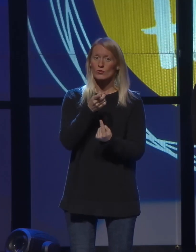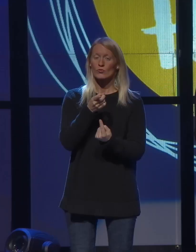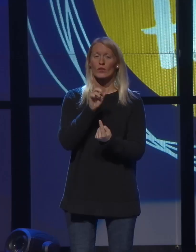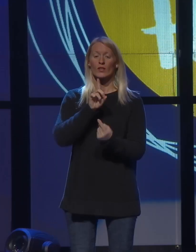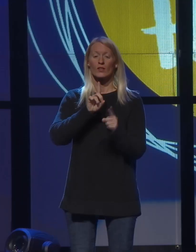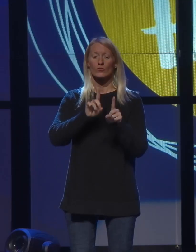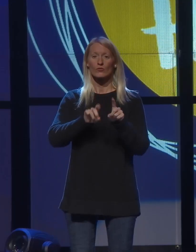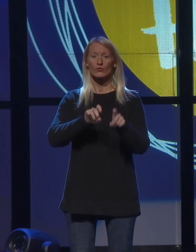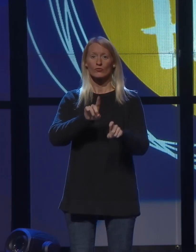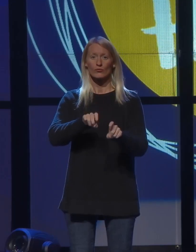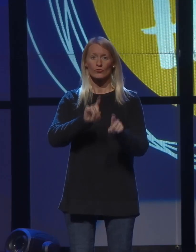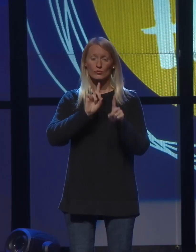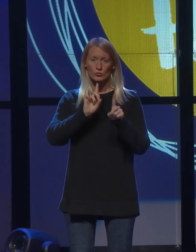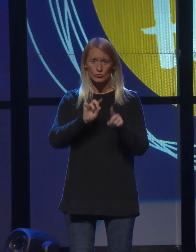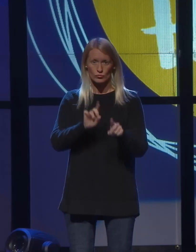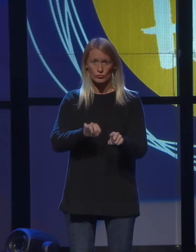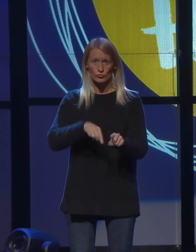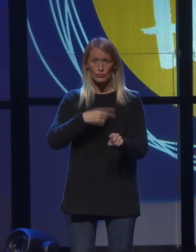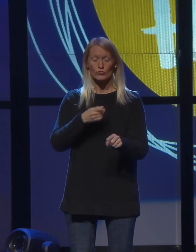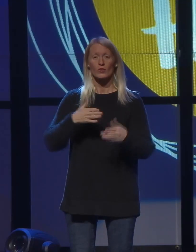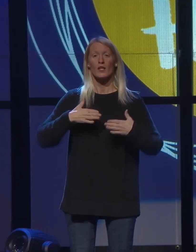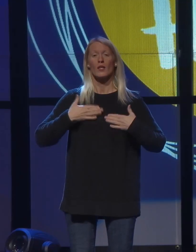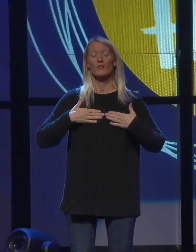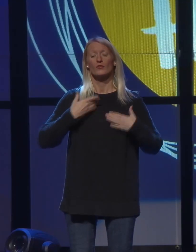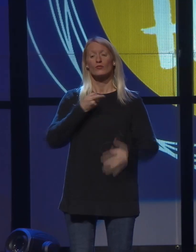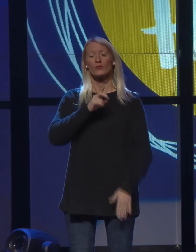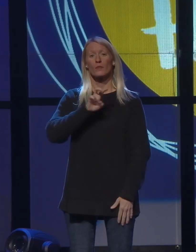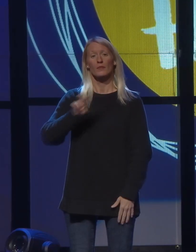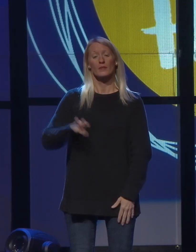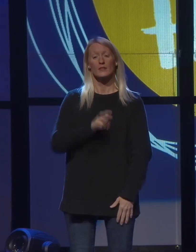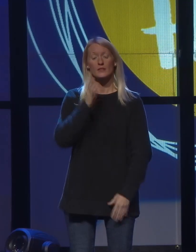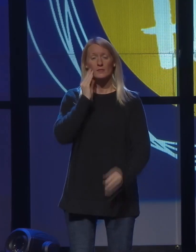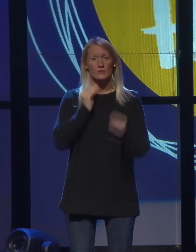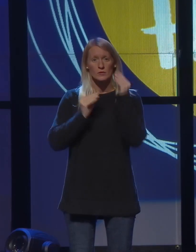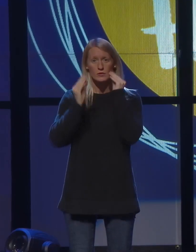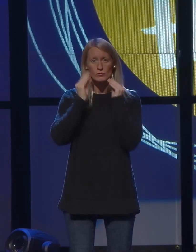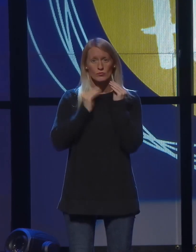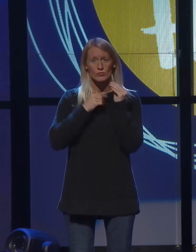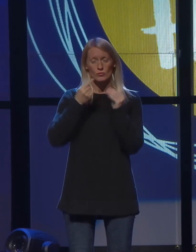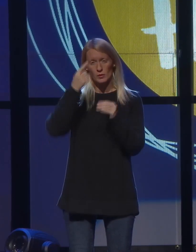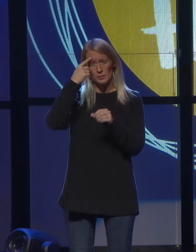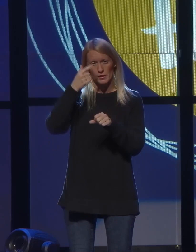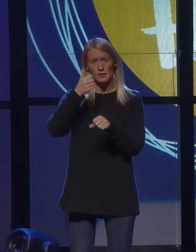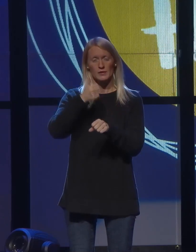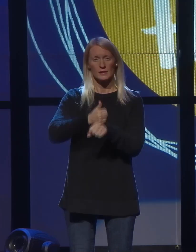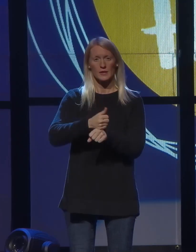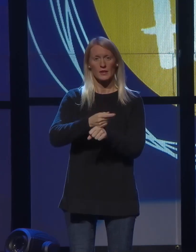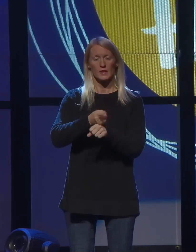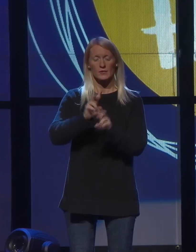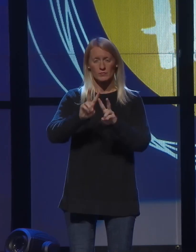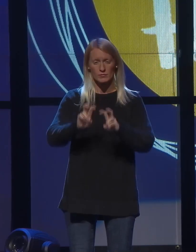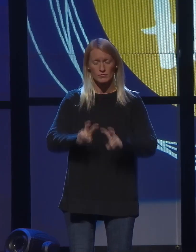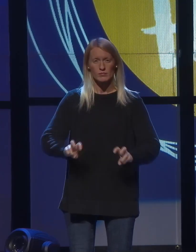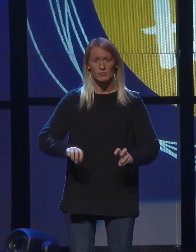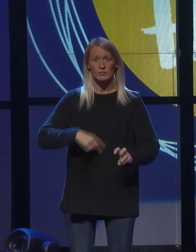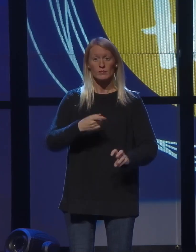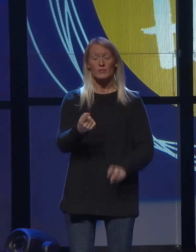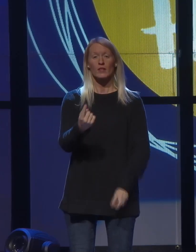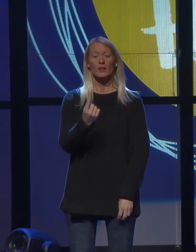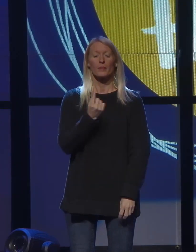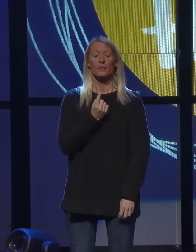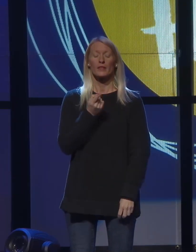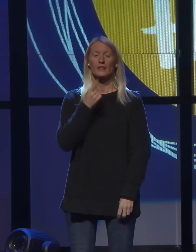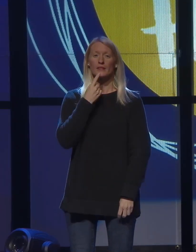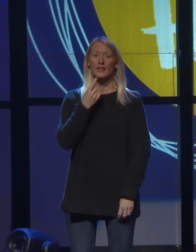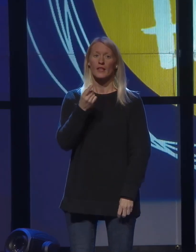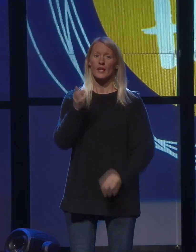share about my own journey of deconstruction. So please come by and say hi. And if you are connecting digitally